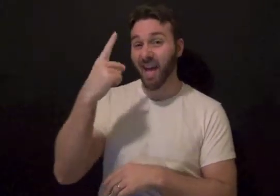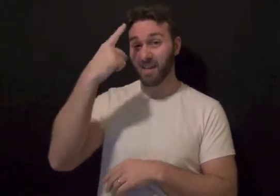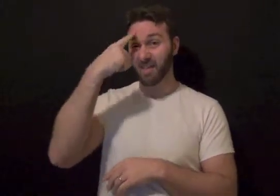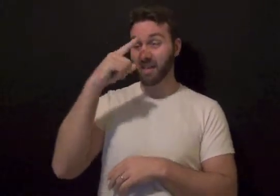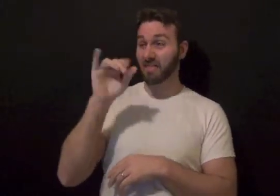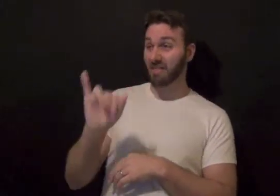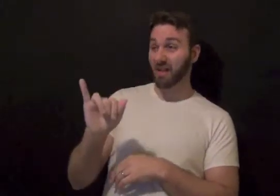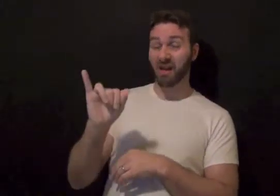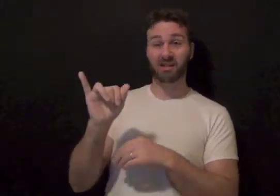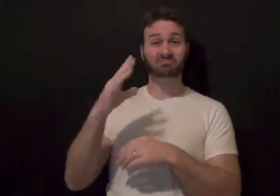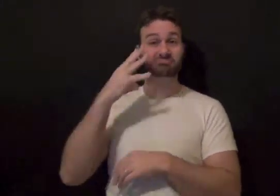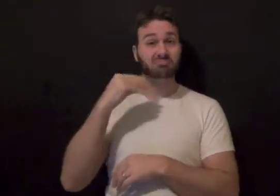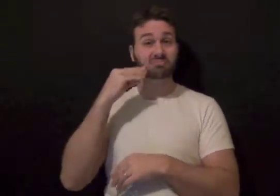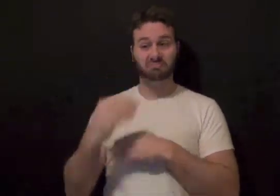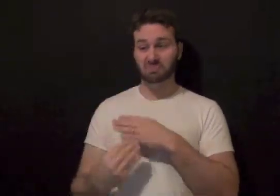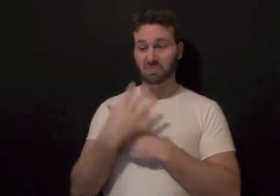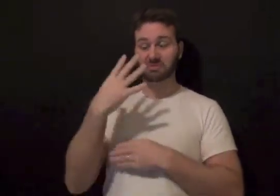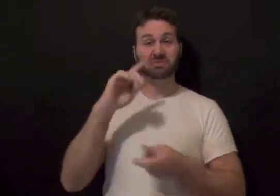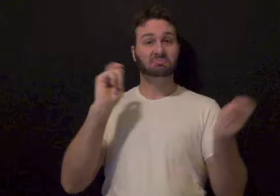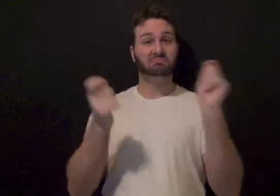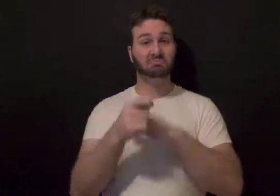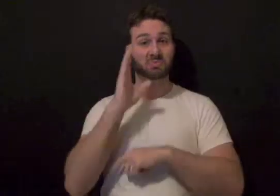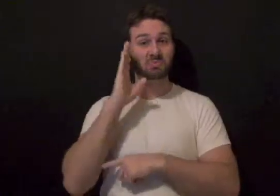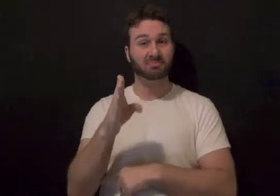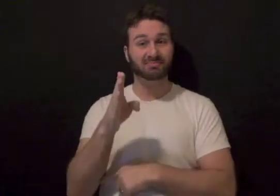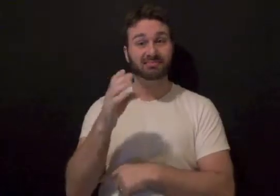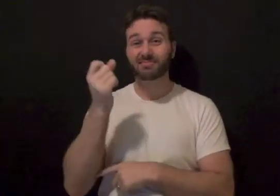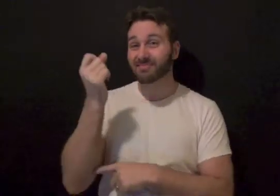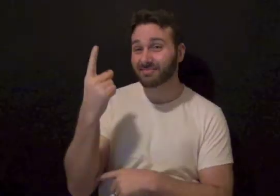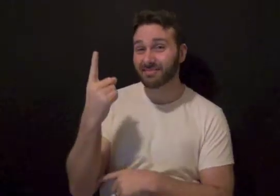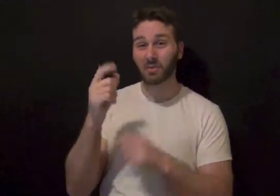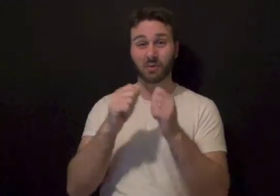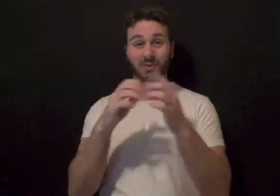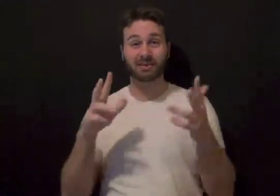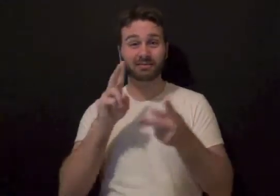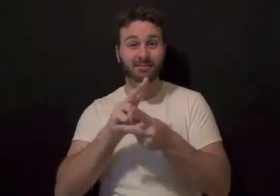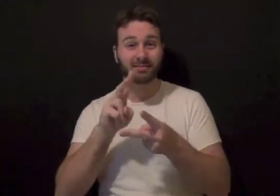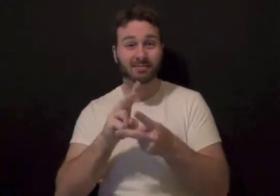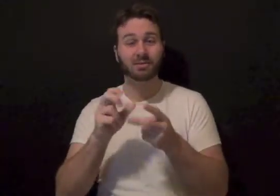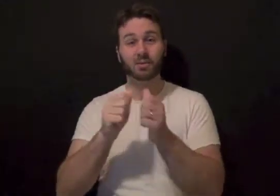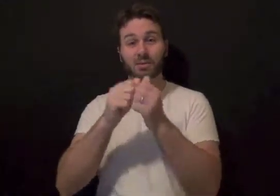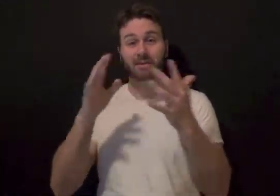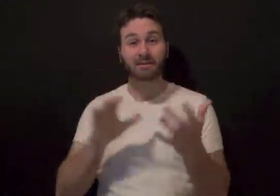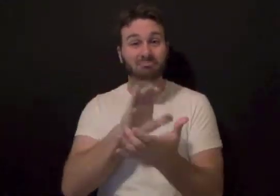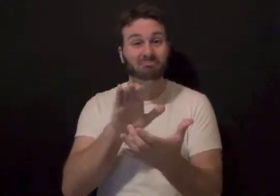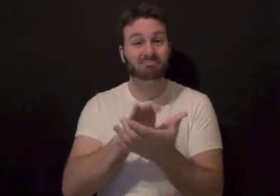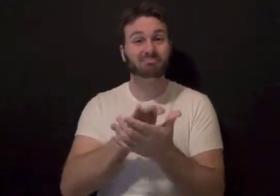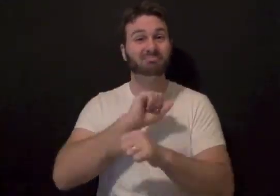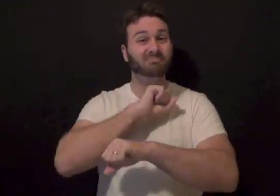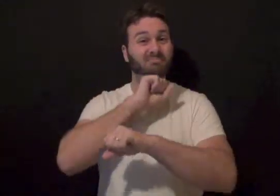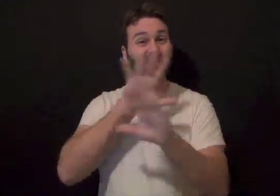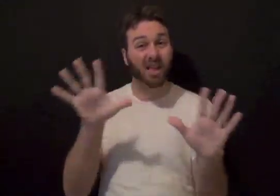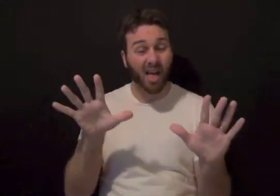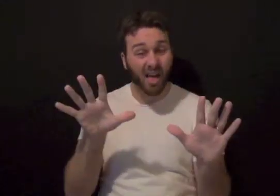of things. But it was more than that. You know, it taught me, it gave me a greater appreciation and